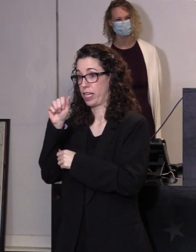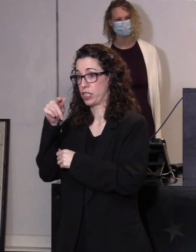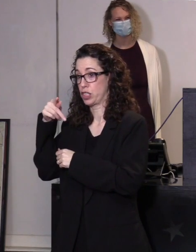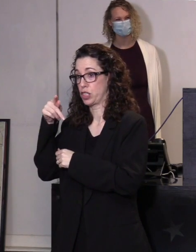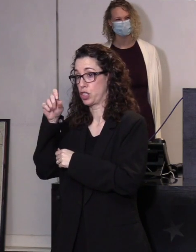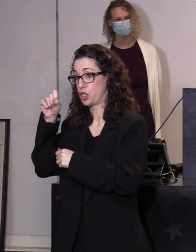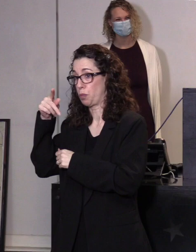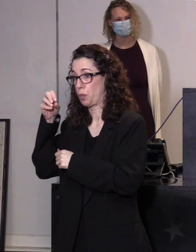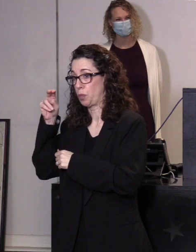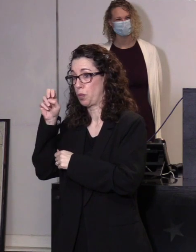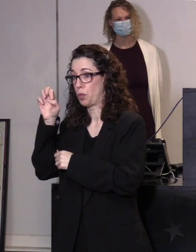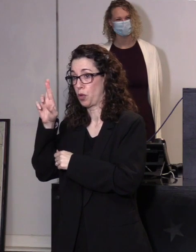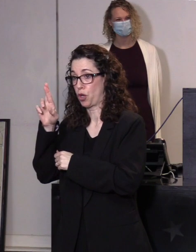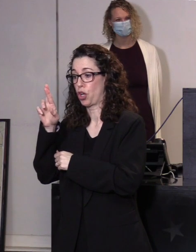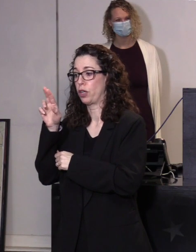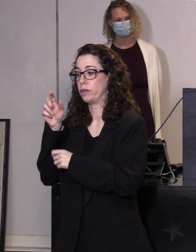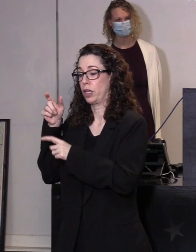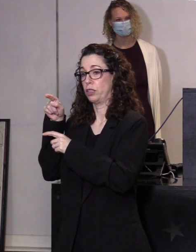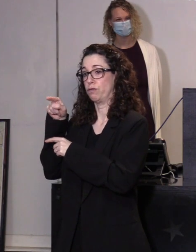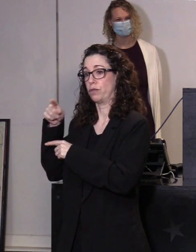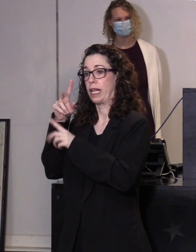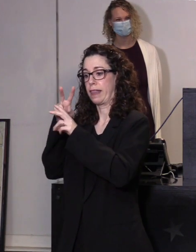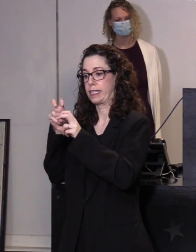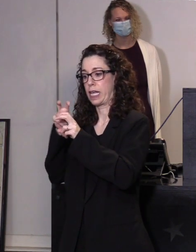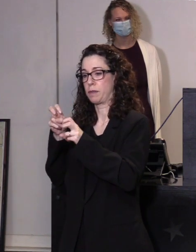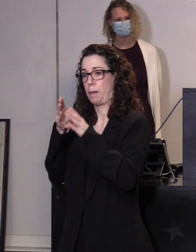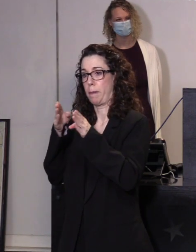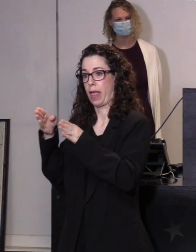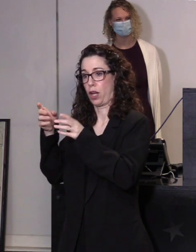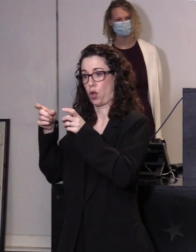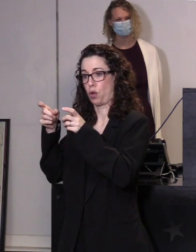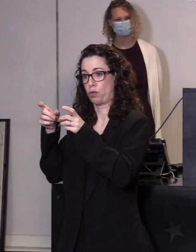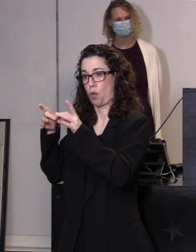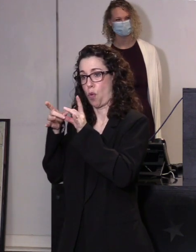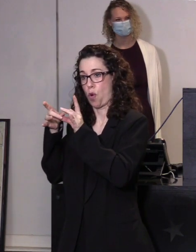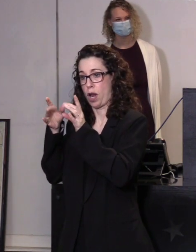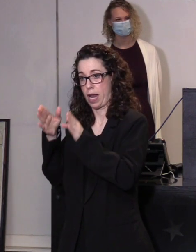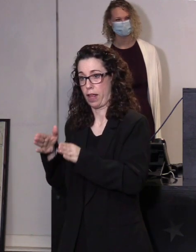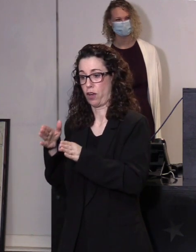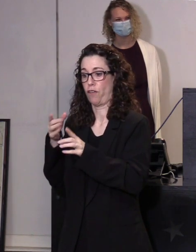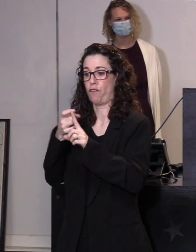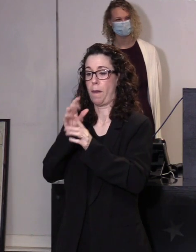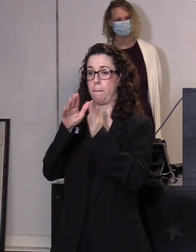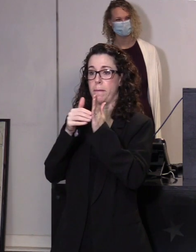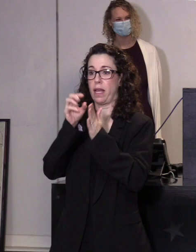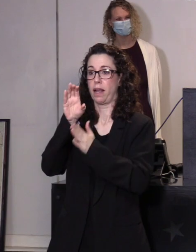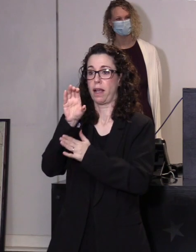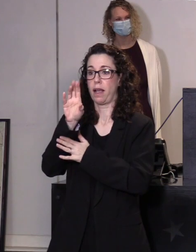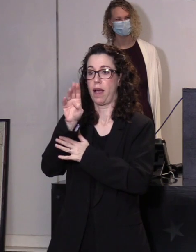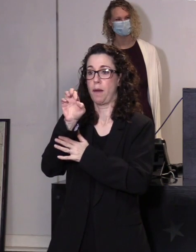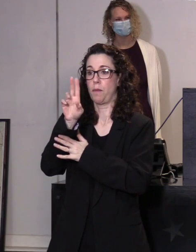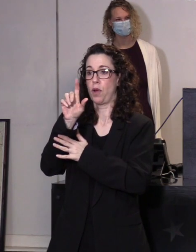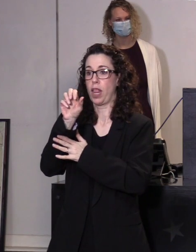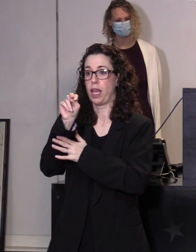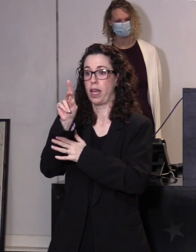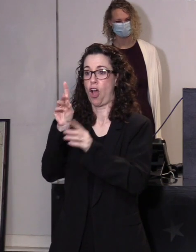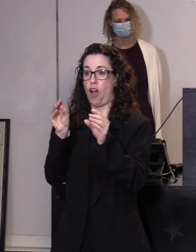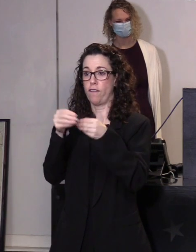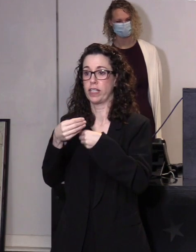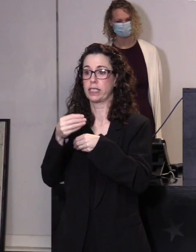She is the Assessment and Planning Coordinator out of the Mid-Cumberland office with the Tennessee Department of